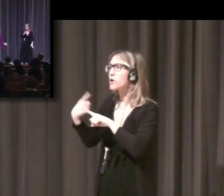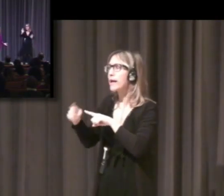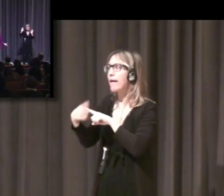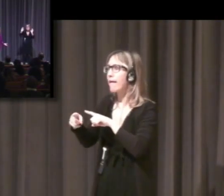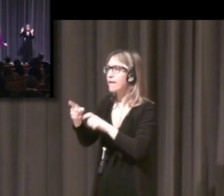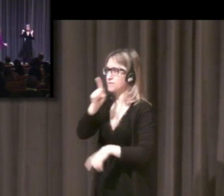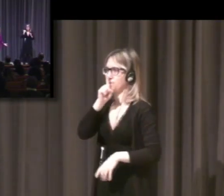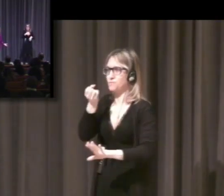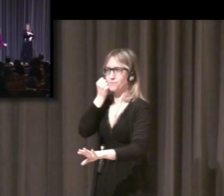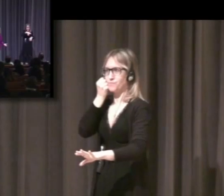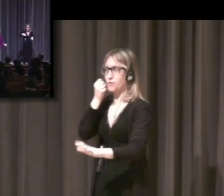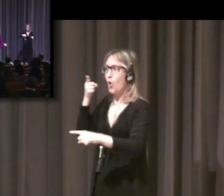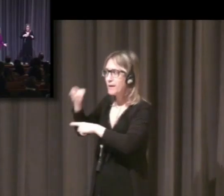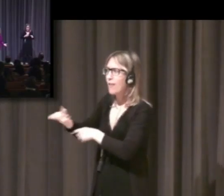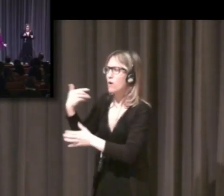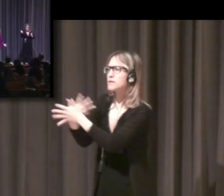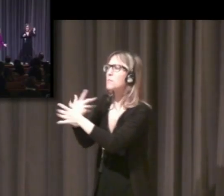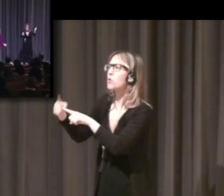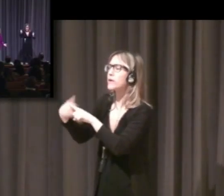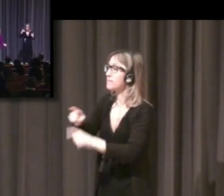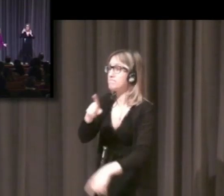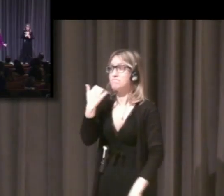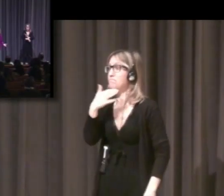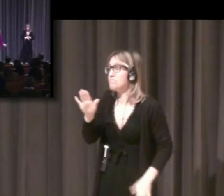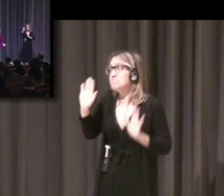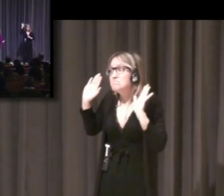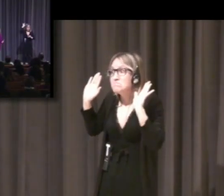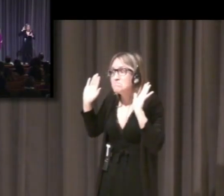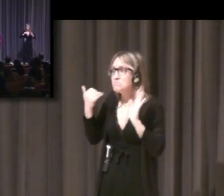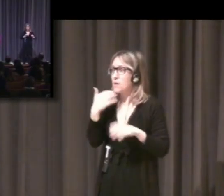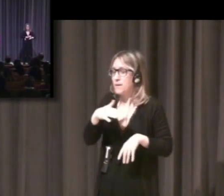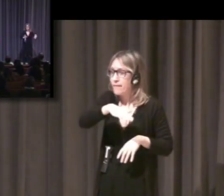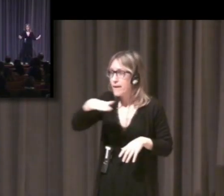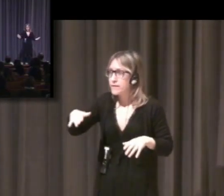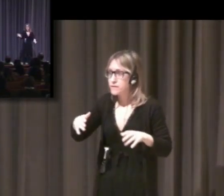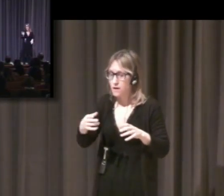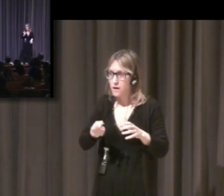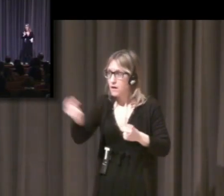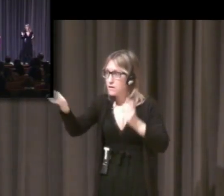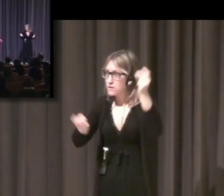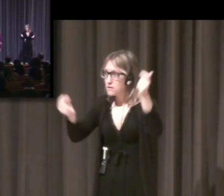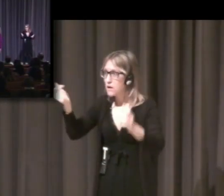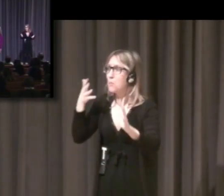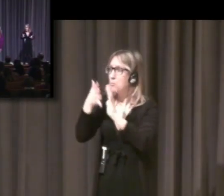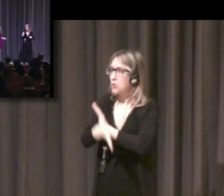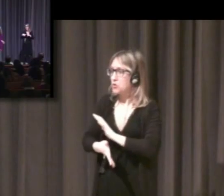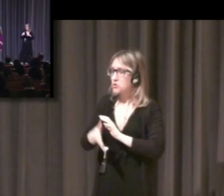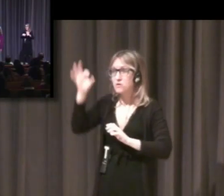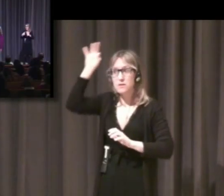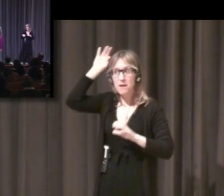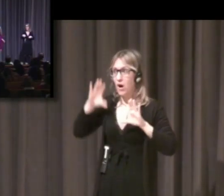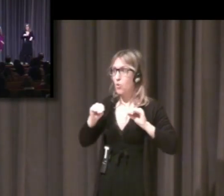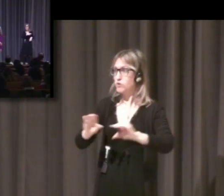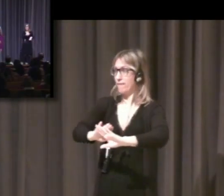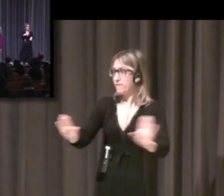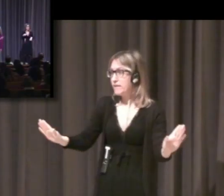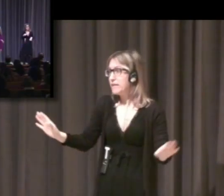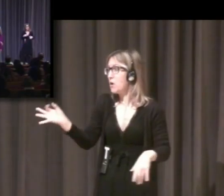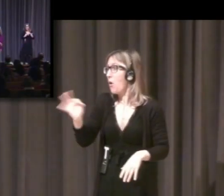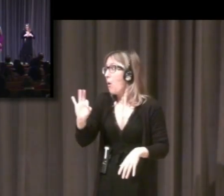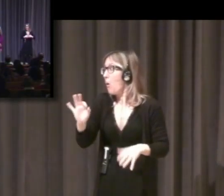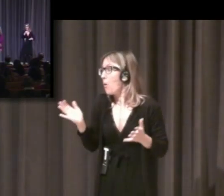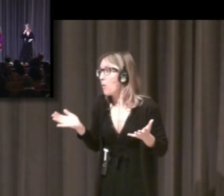stopped using their cochlear implant. It meant nothing to them. Or because they were doing badly and the study encouraged them to